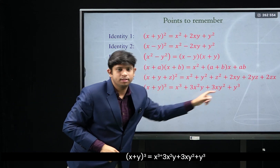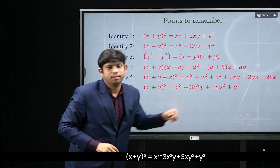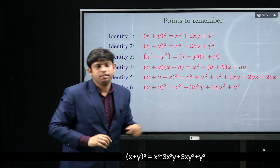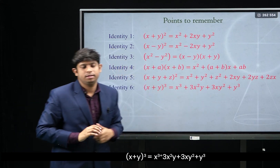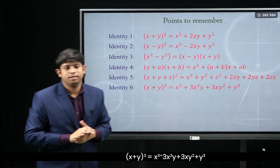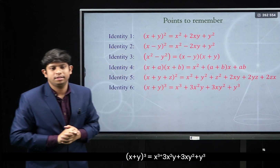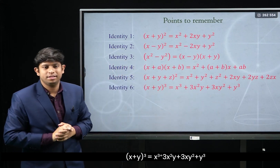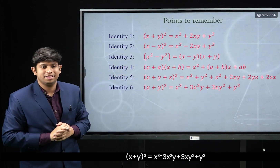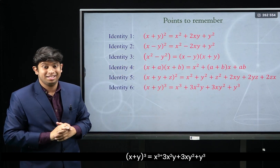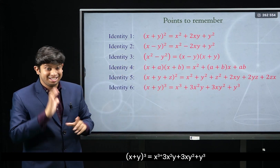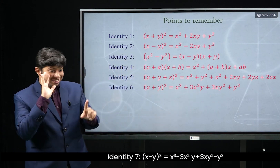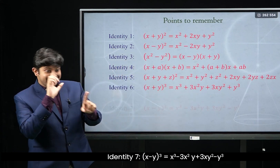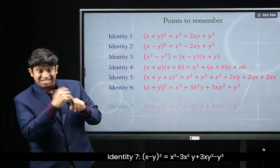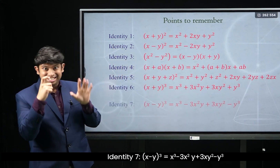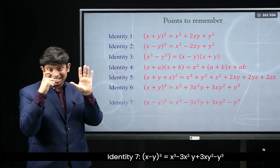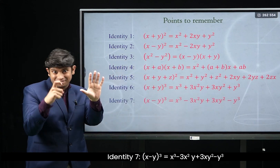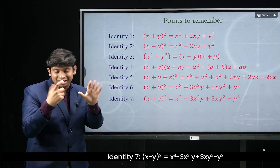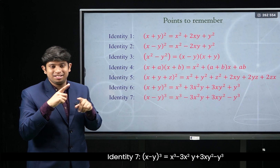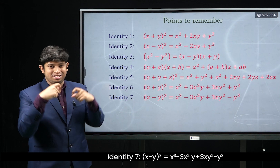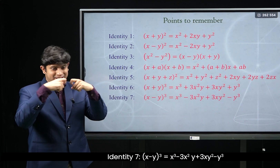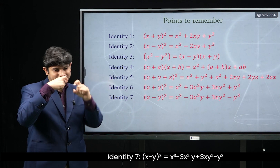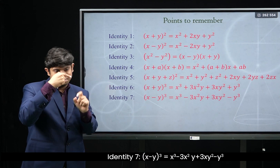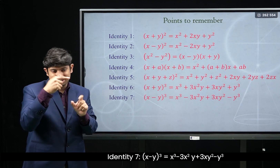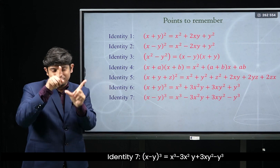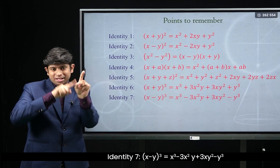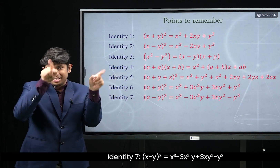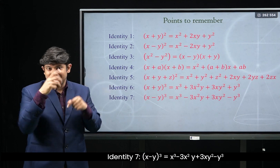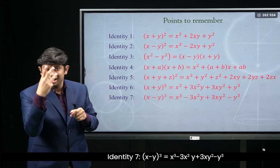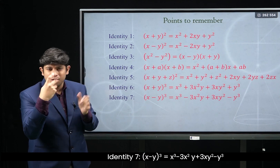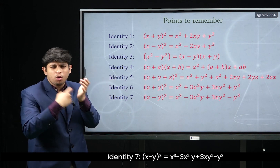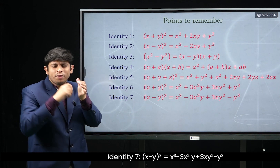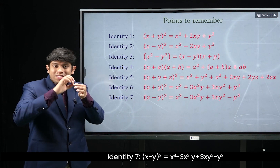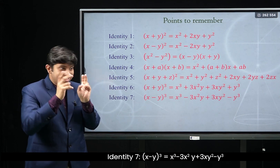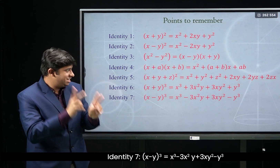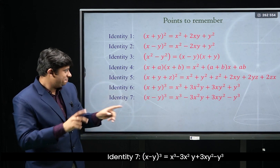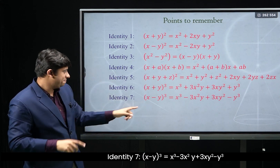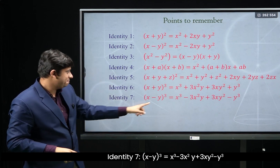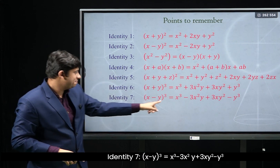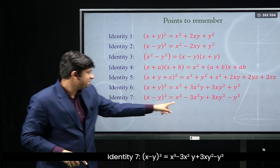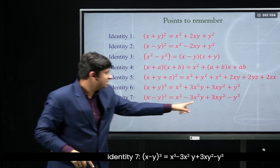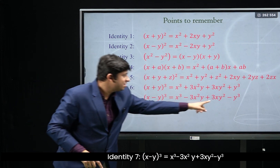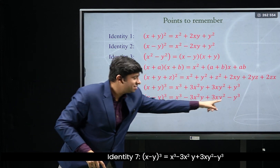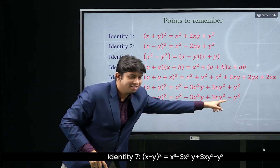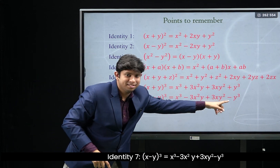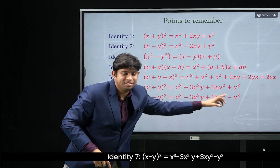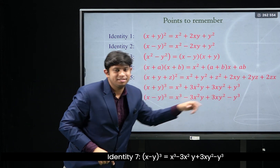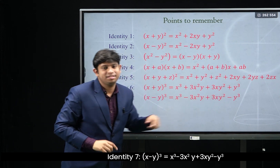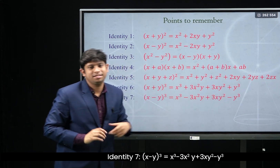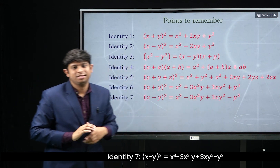cube. Identity 7. X minus y whole cube is equal to x cube minus 3x square y plus 3xy square